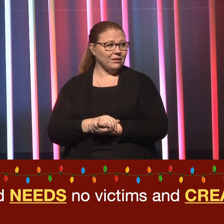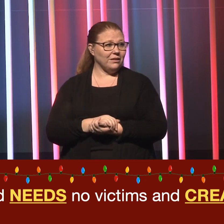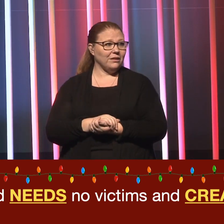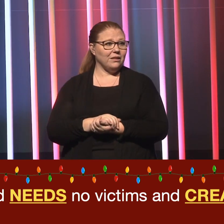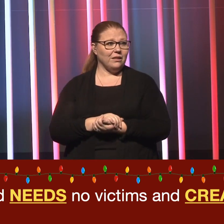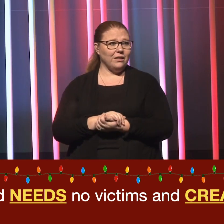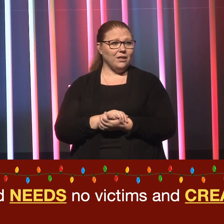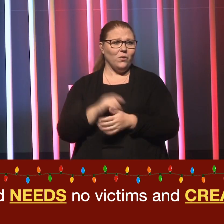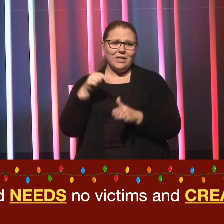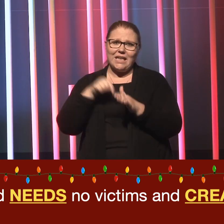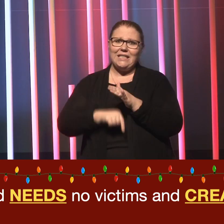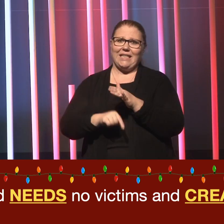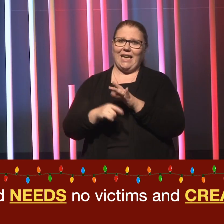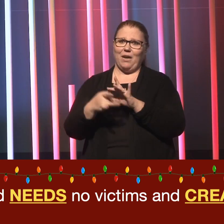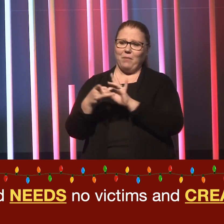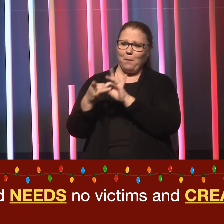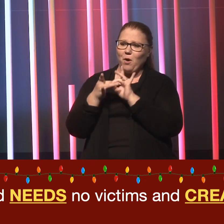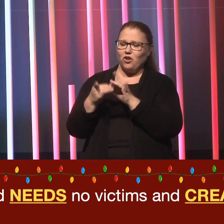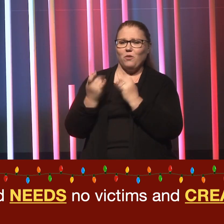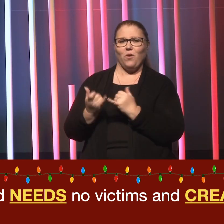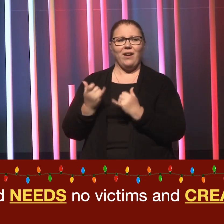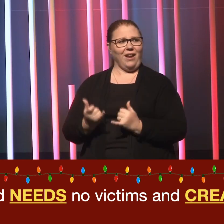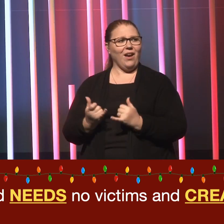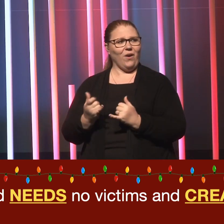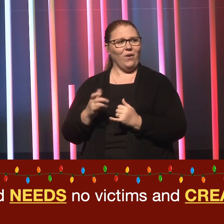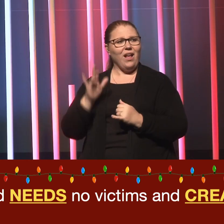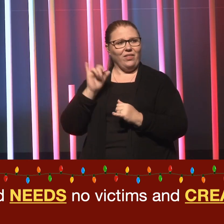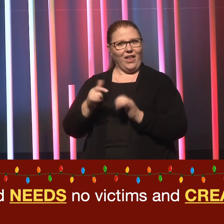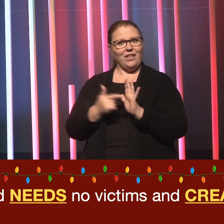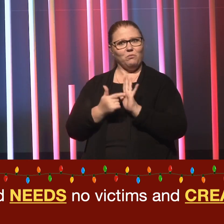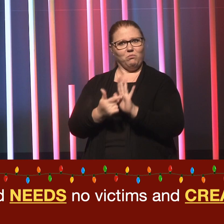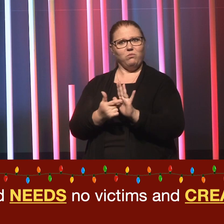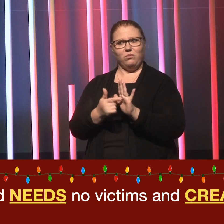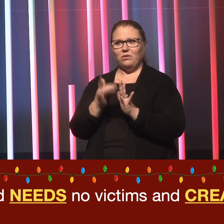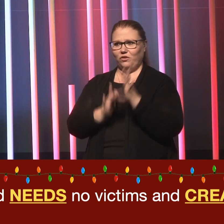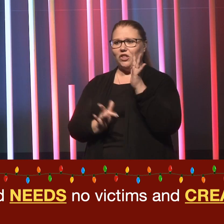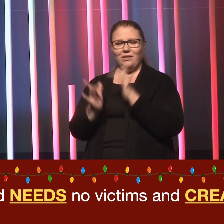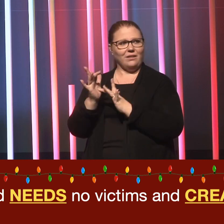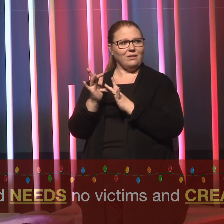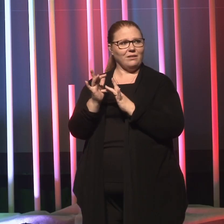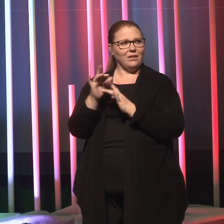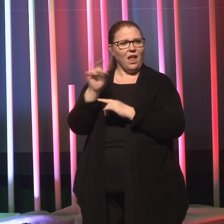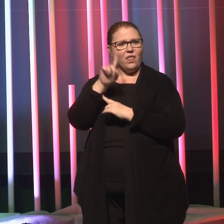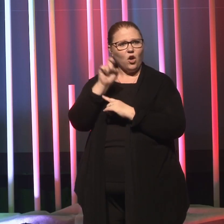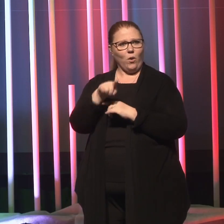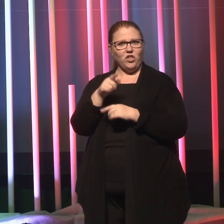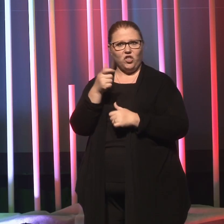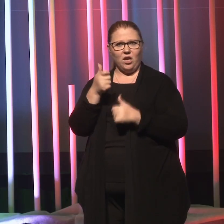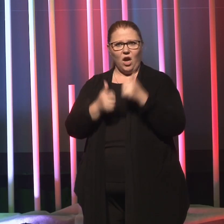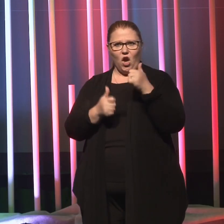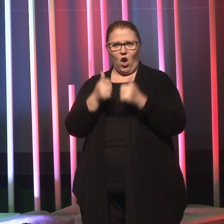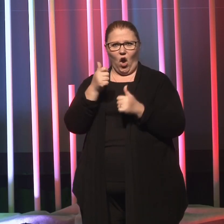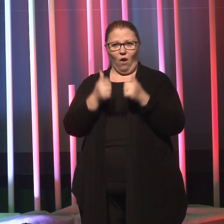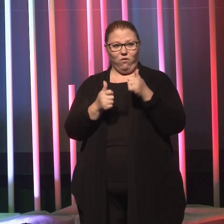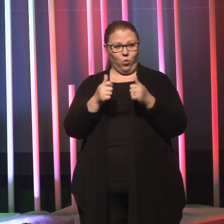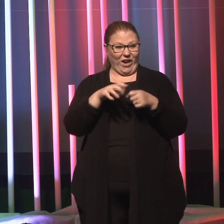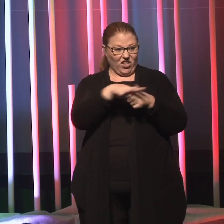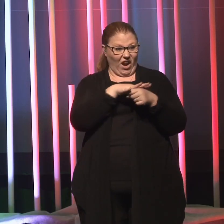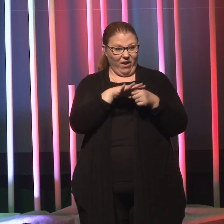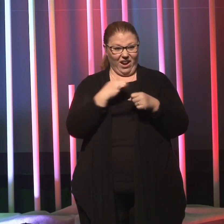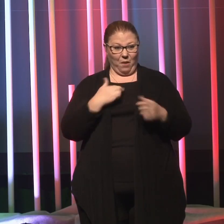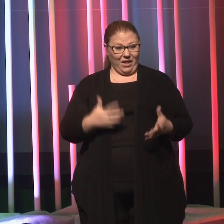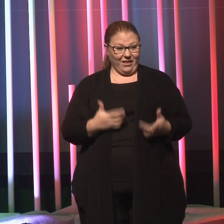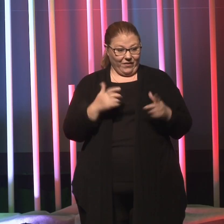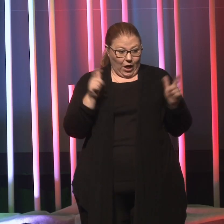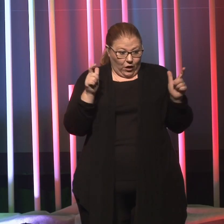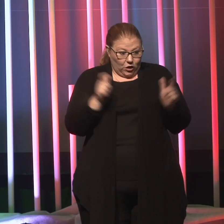There's a deep partnership for right now, though, right? That's the revelation of Jesus. It's the question of which dome am I going to live in? Am I going to live in the little